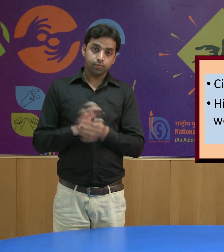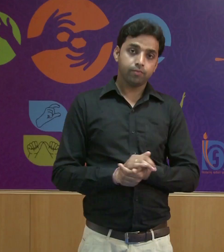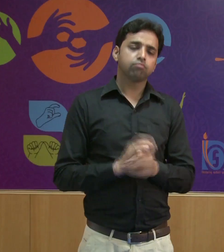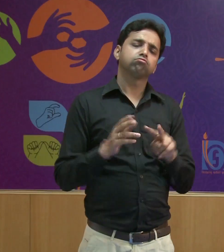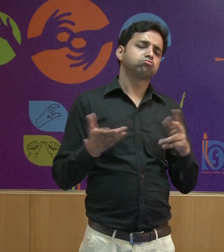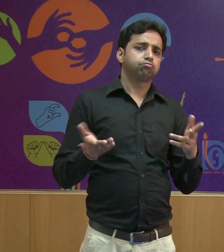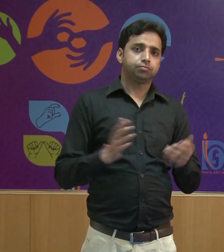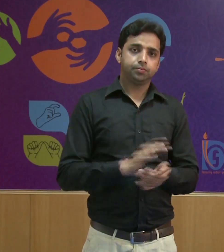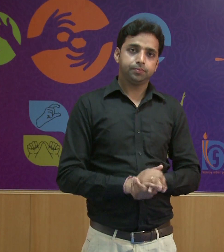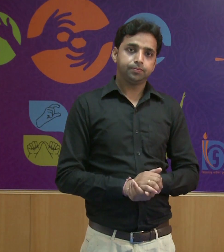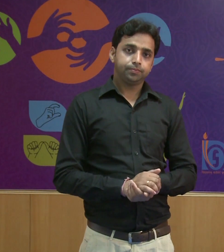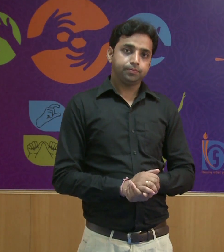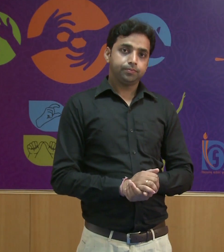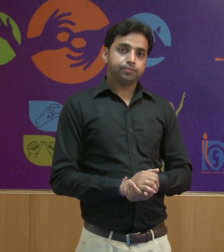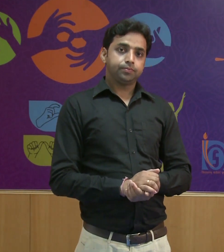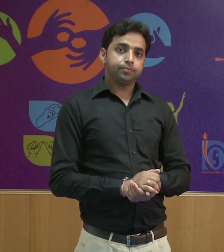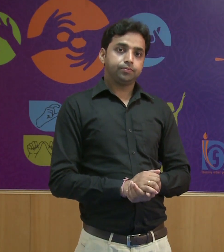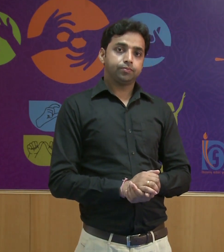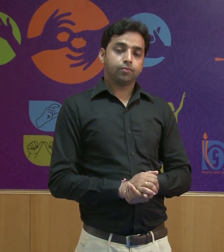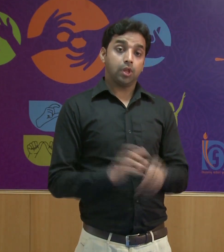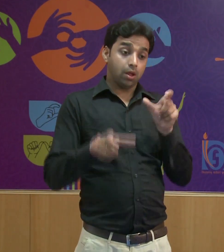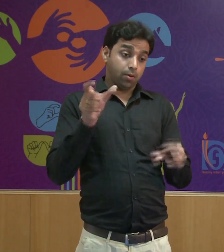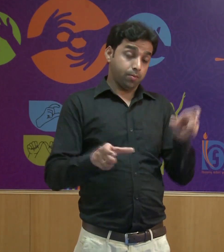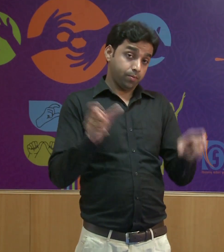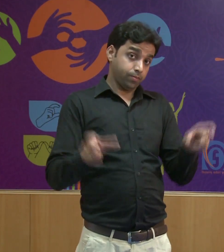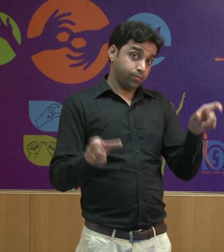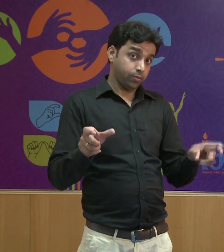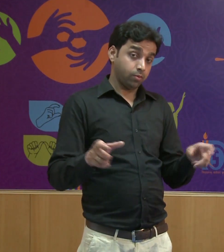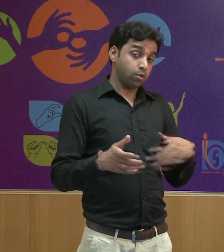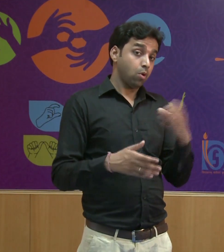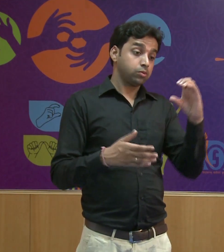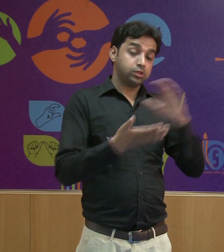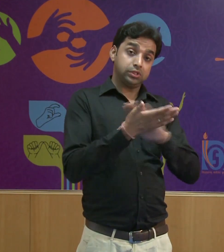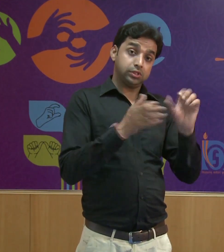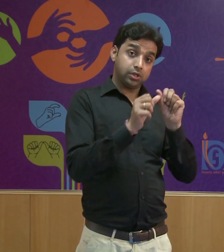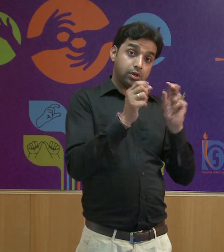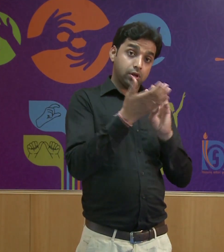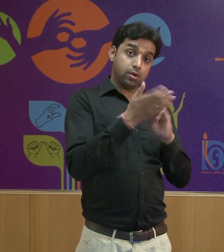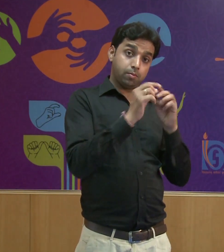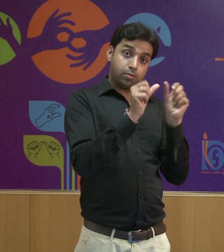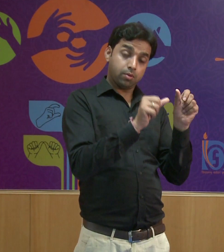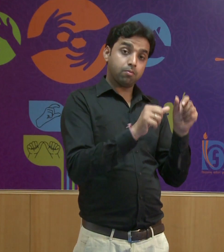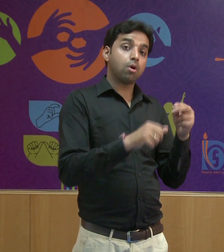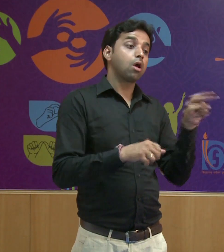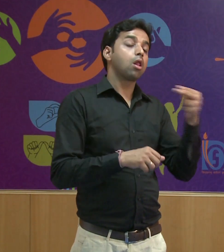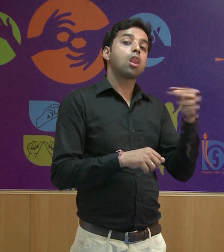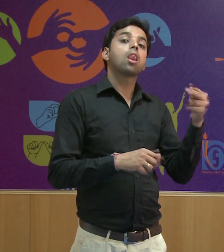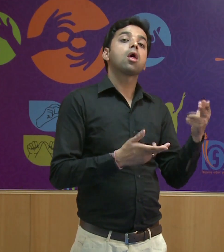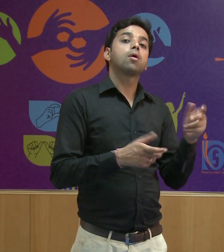etc. The people of Champa were called as Cham.